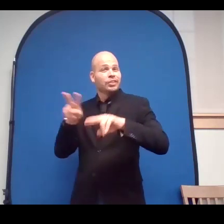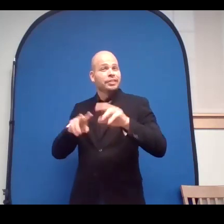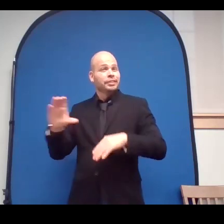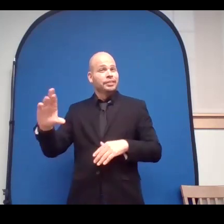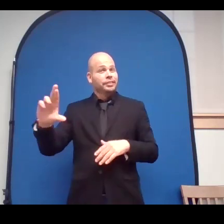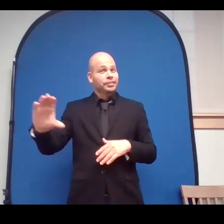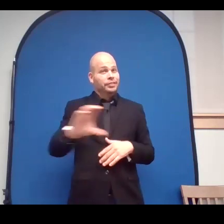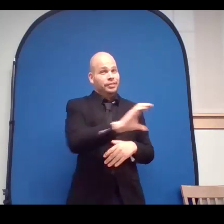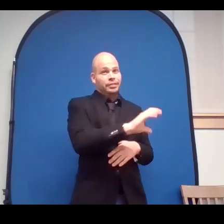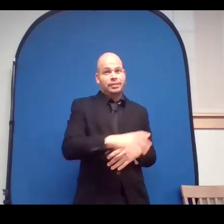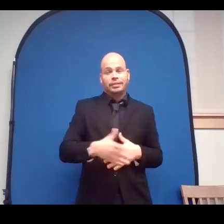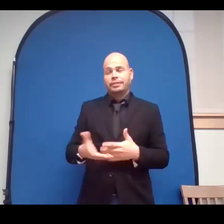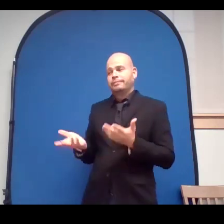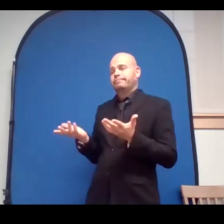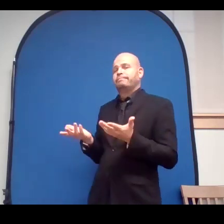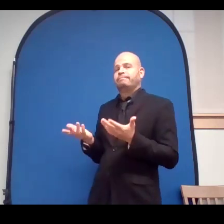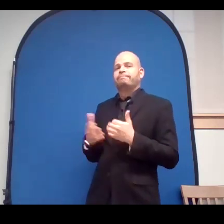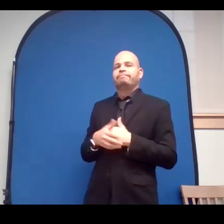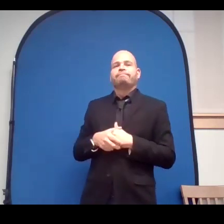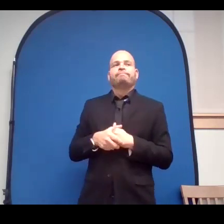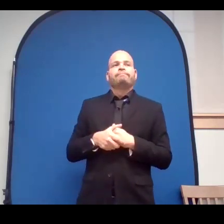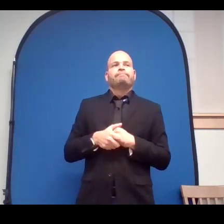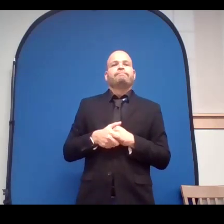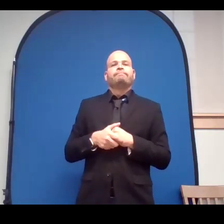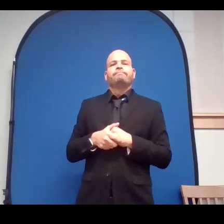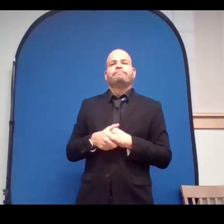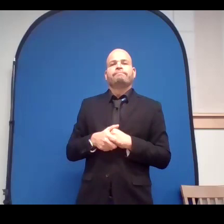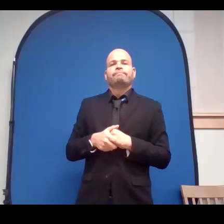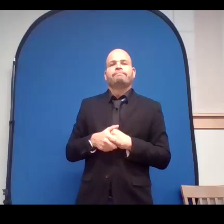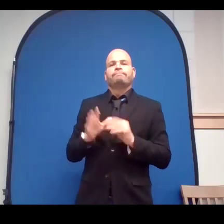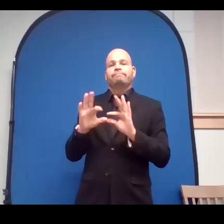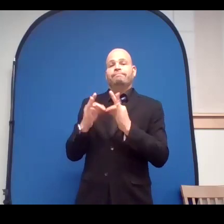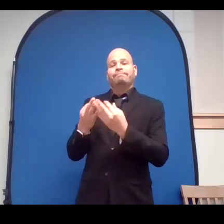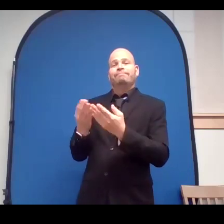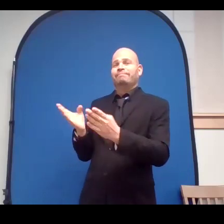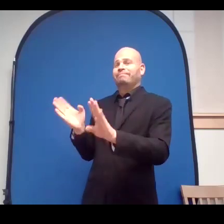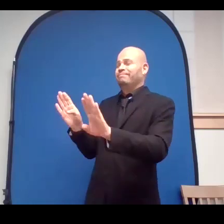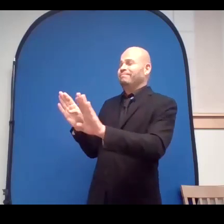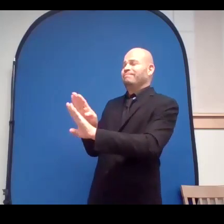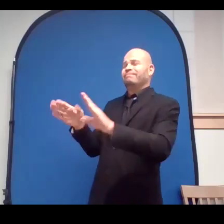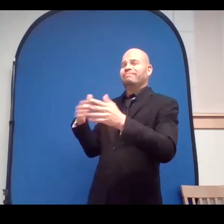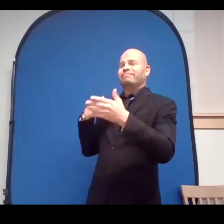As I've stated, that I don't know the family dynamic. I didn't know the family dynamic.